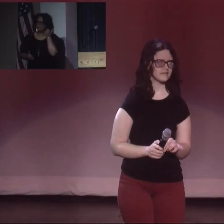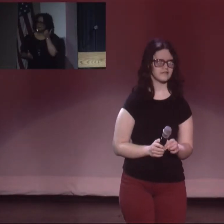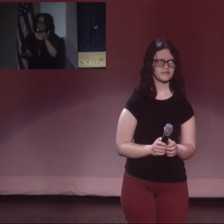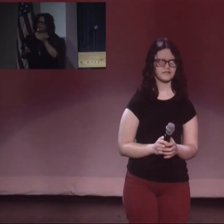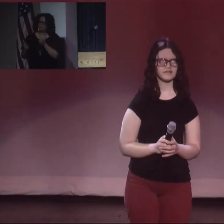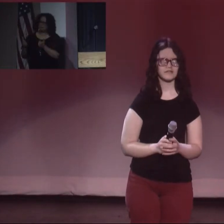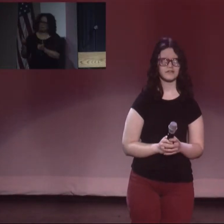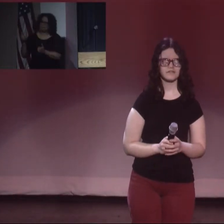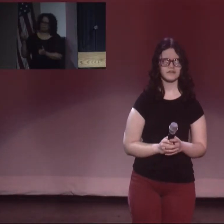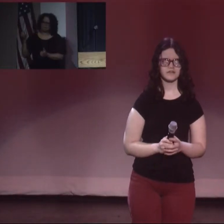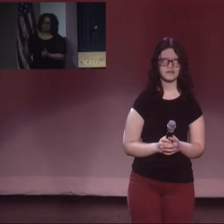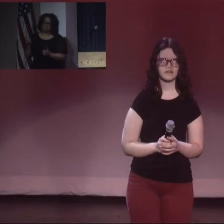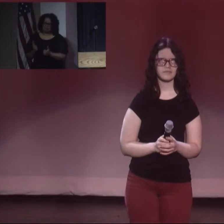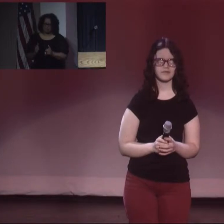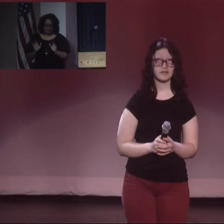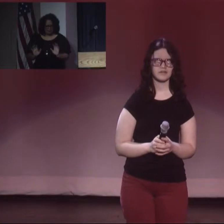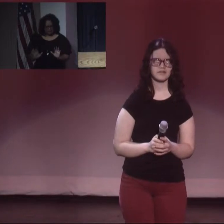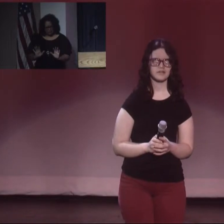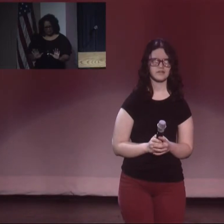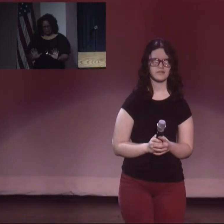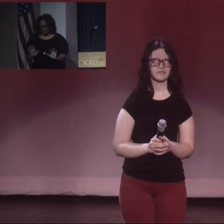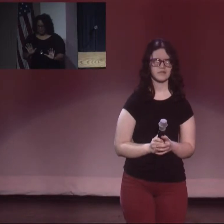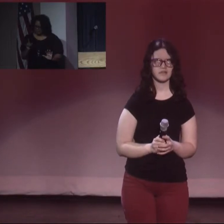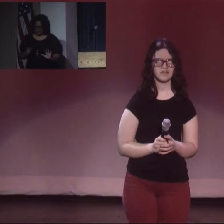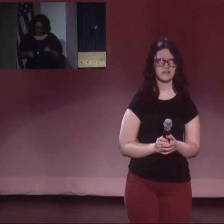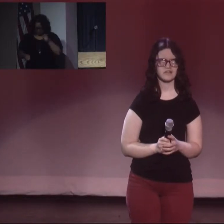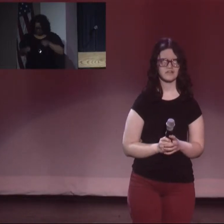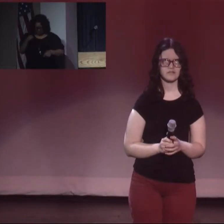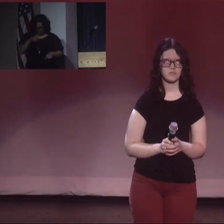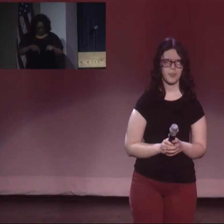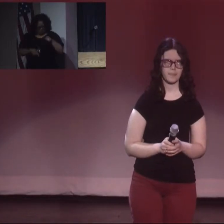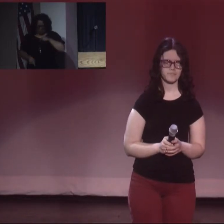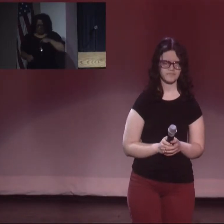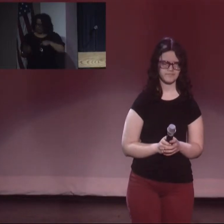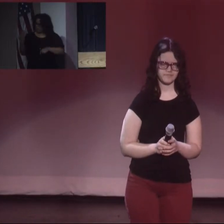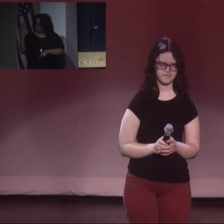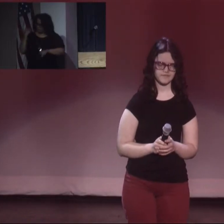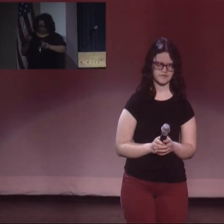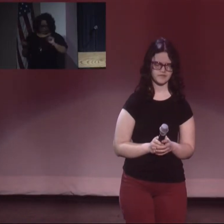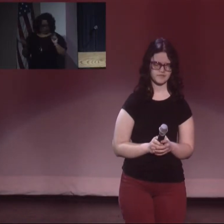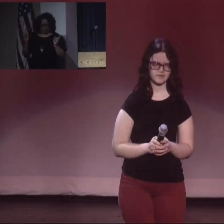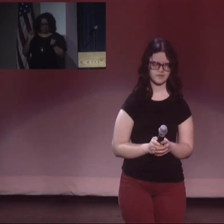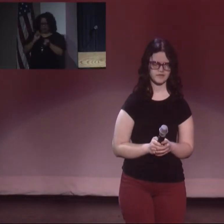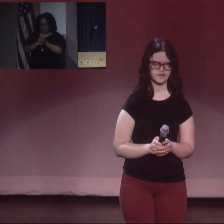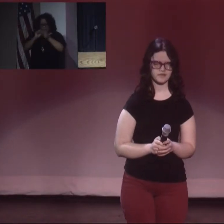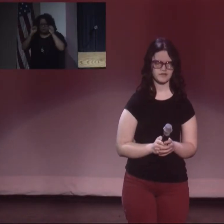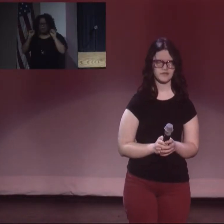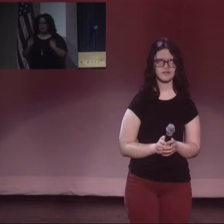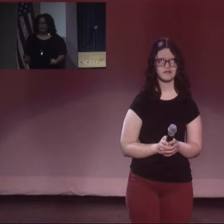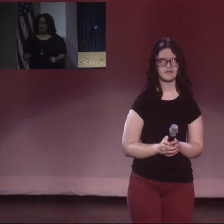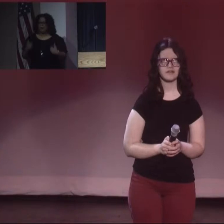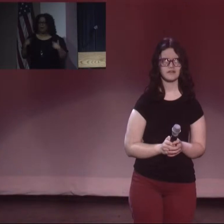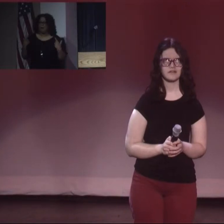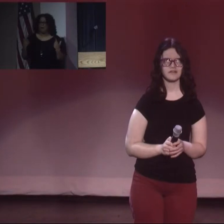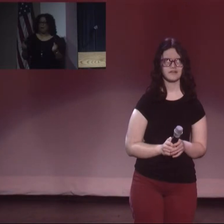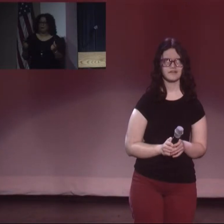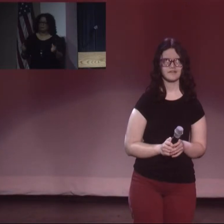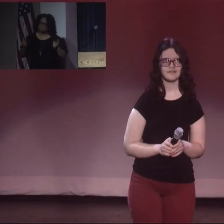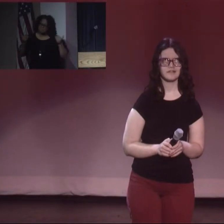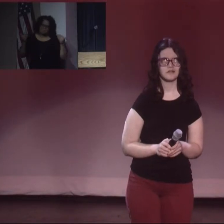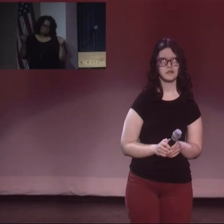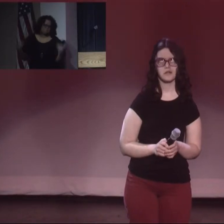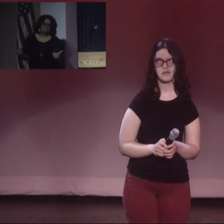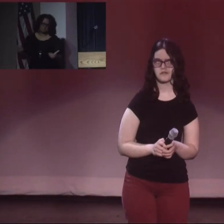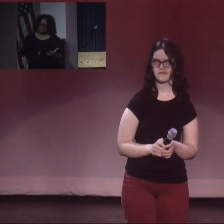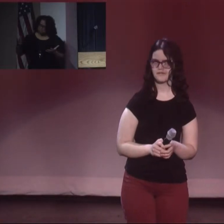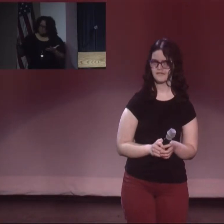wondering if I could go back and change the past, be a little braver than I had, and